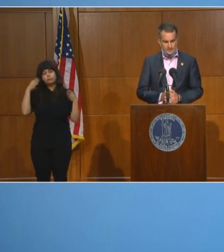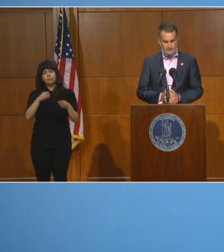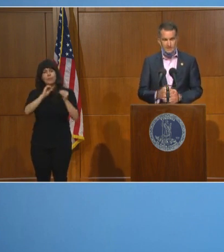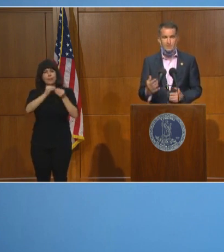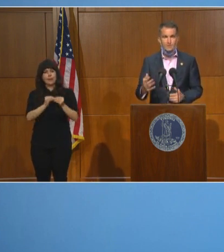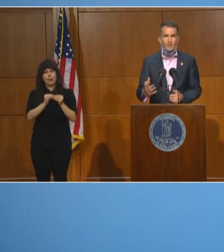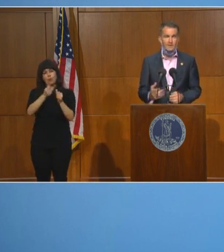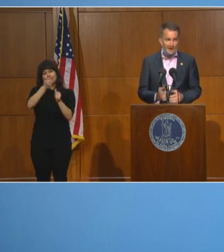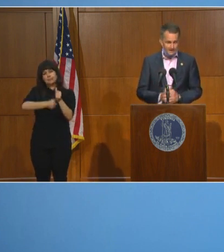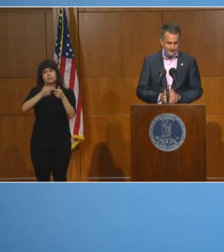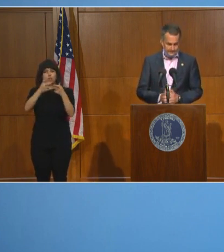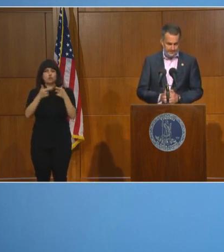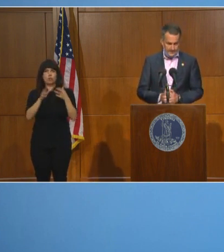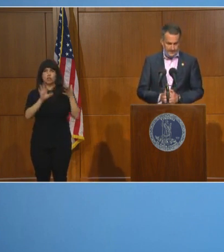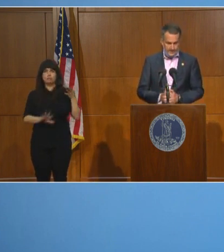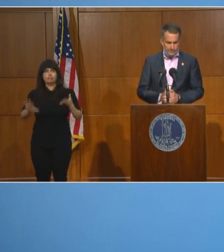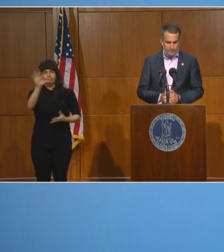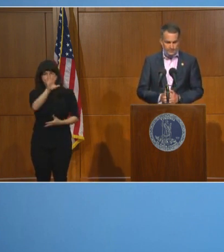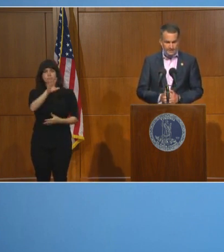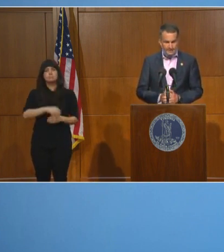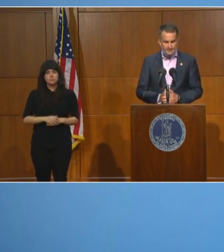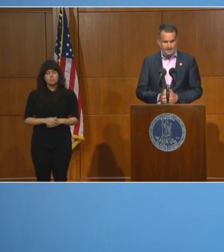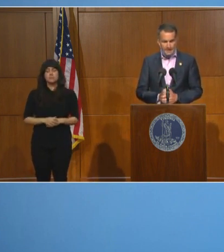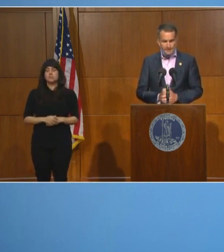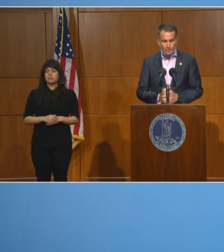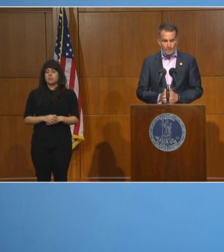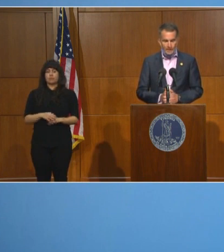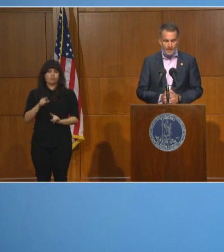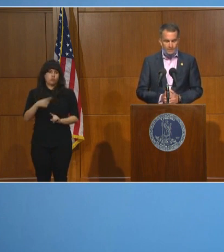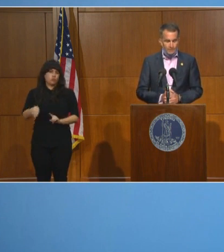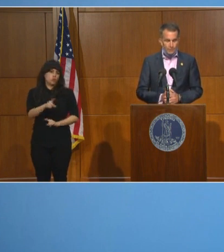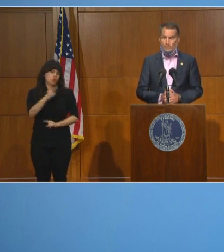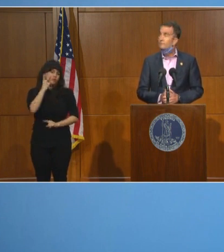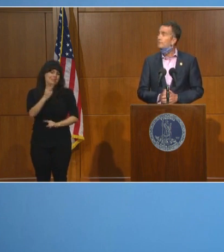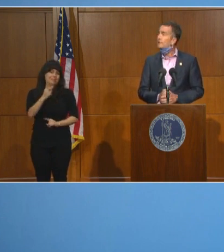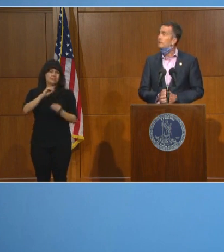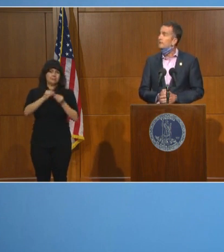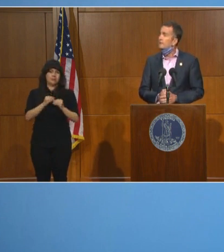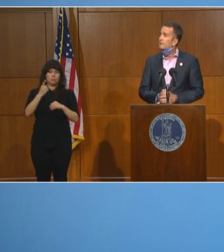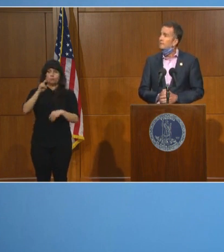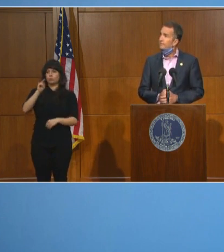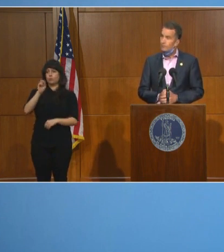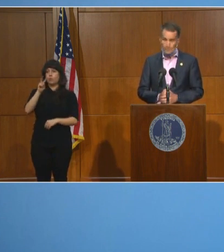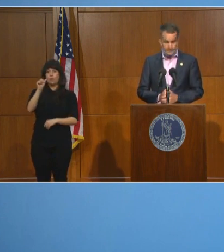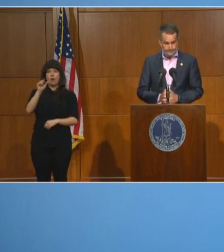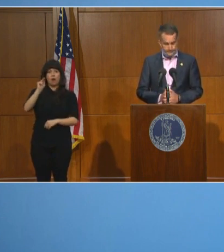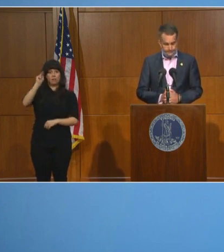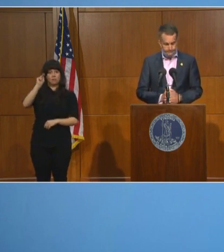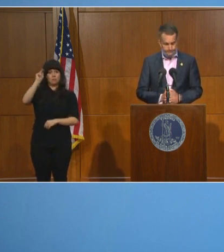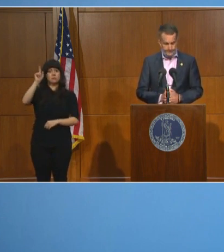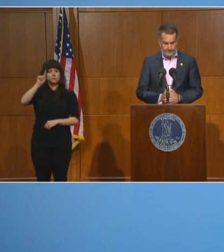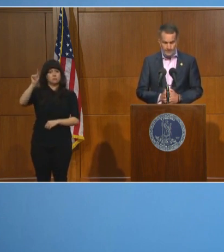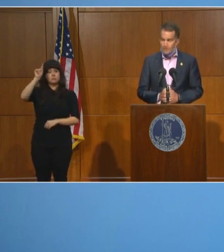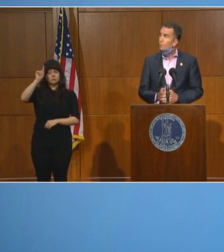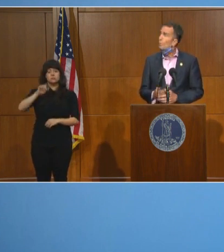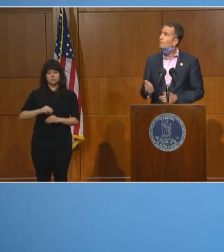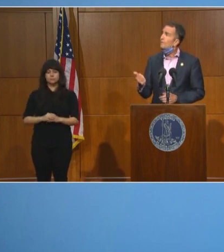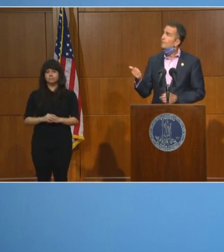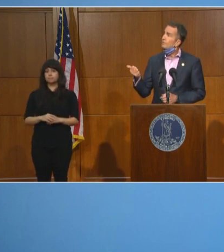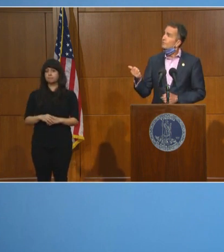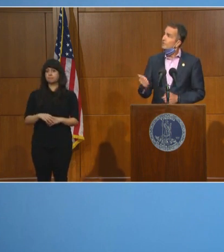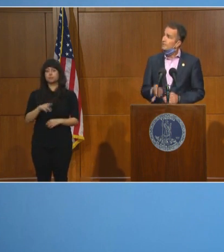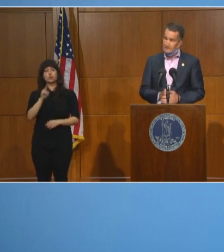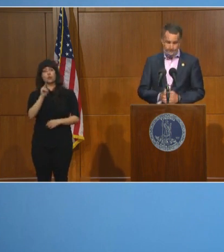regions. This is very telling. You've seen this data broken out for Northern Virginia before.